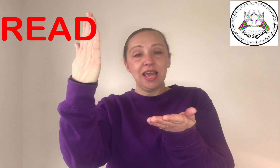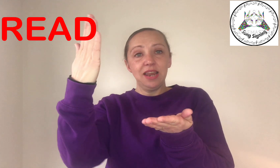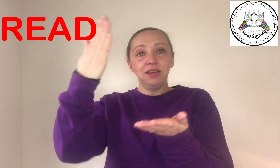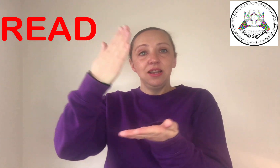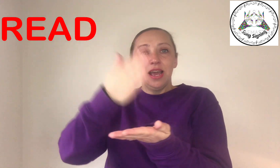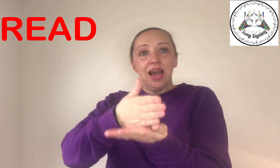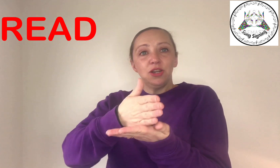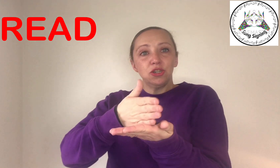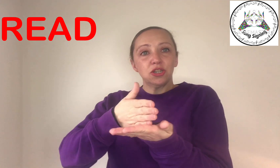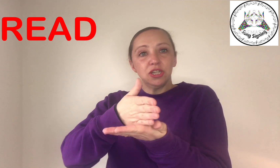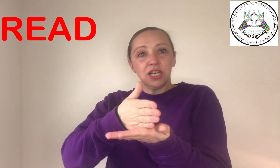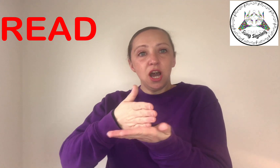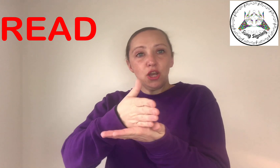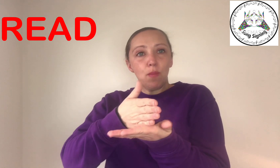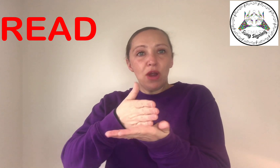again, and you're just gonna cut your bread.